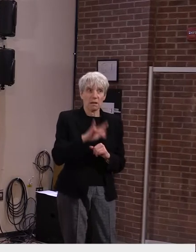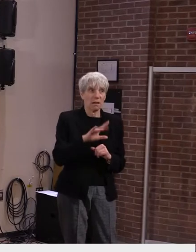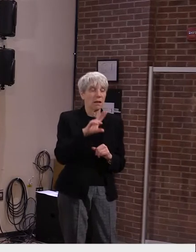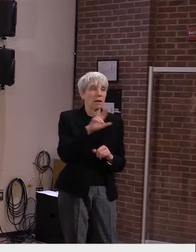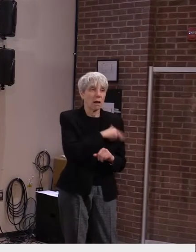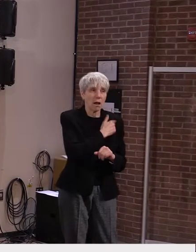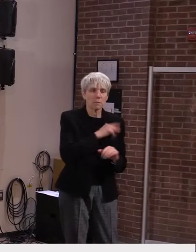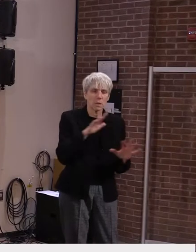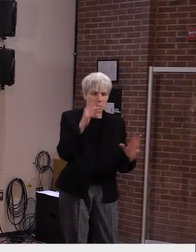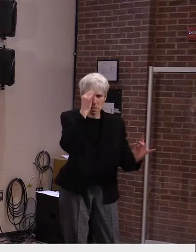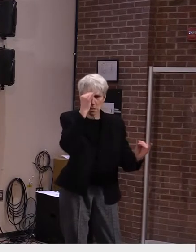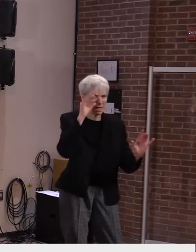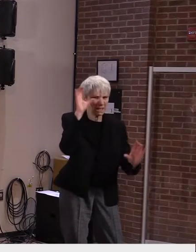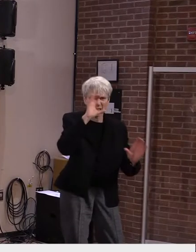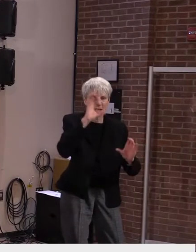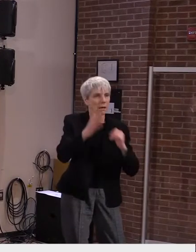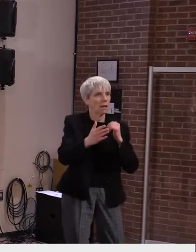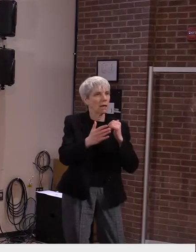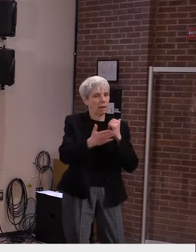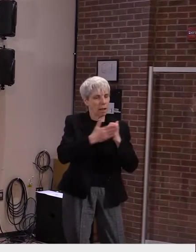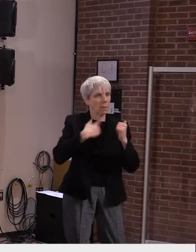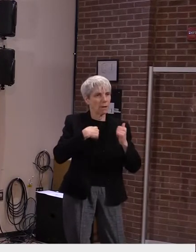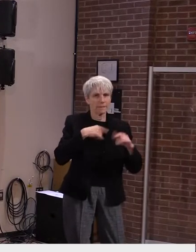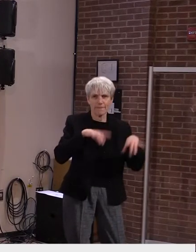to increase capacity. For example,